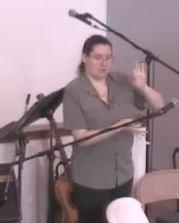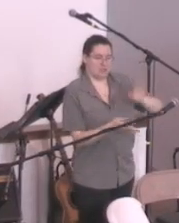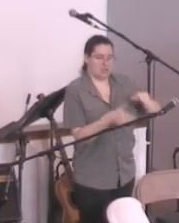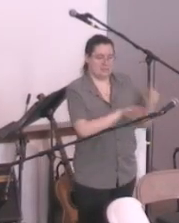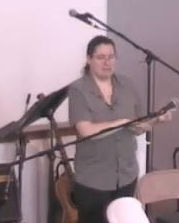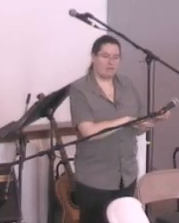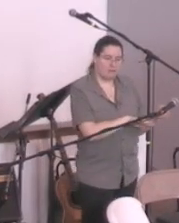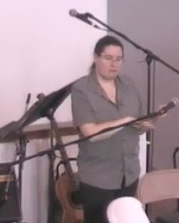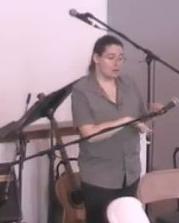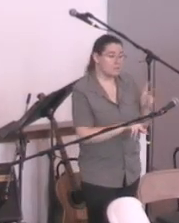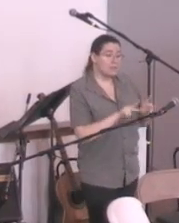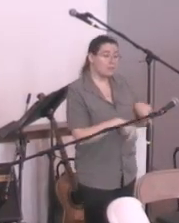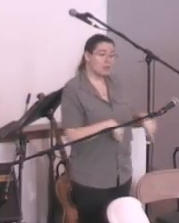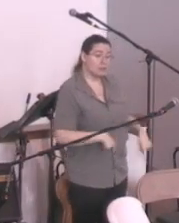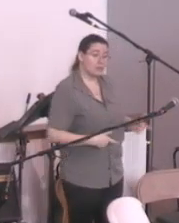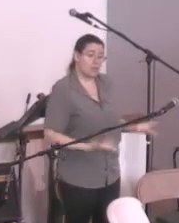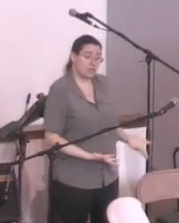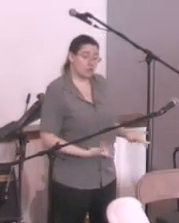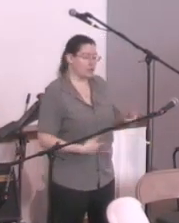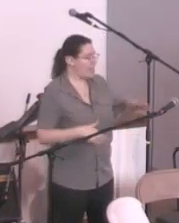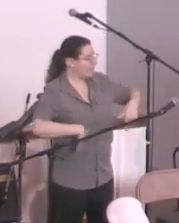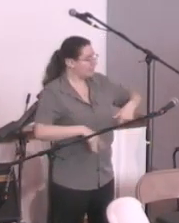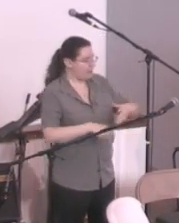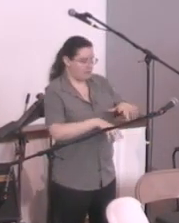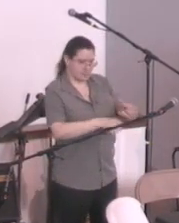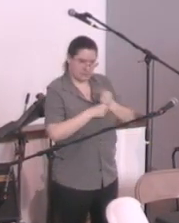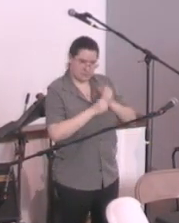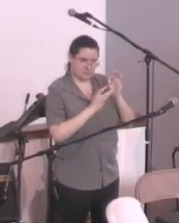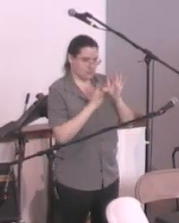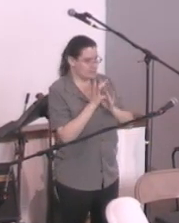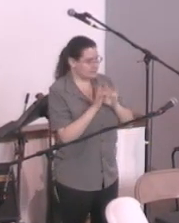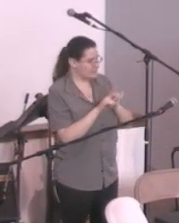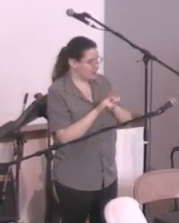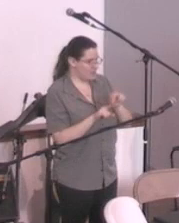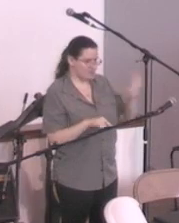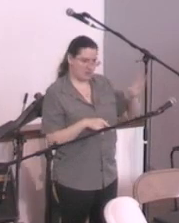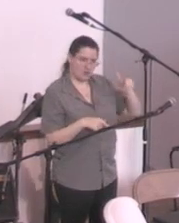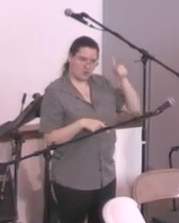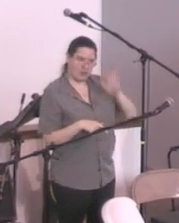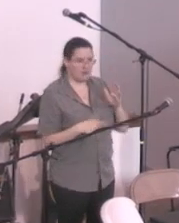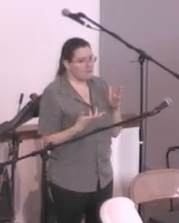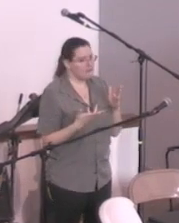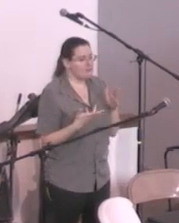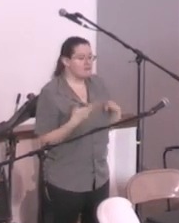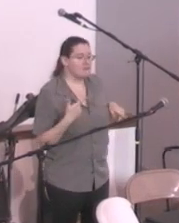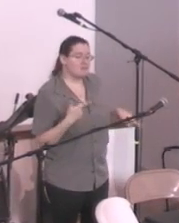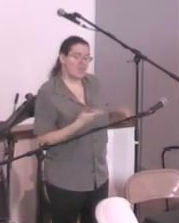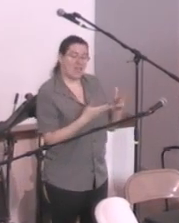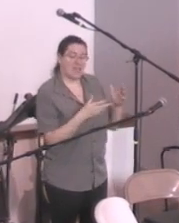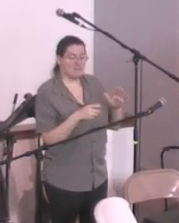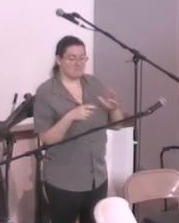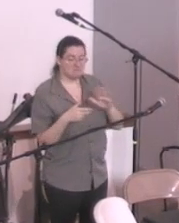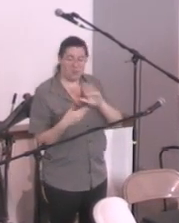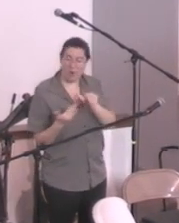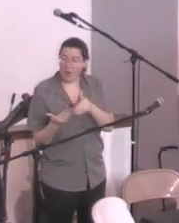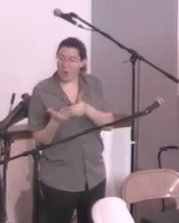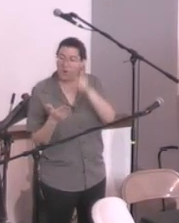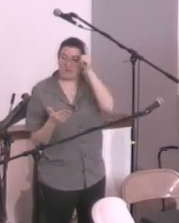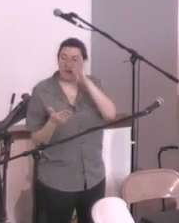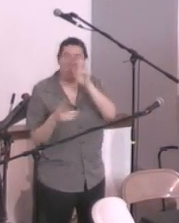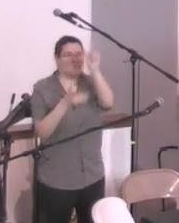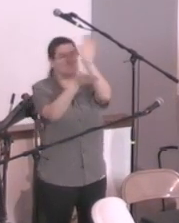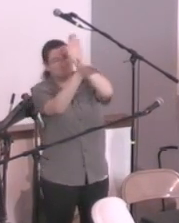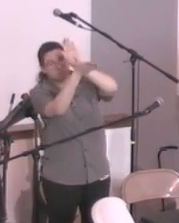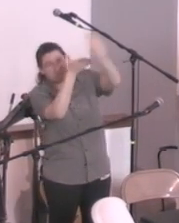There are people in this stage have been not yet accepted Christ as Lord, and they may completely reject God. They may be